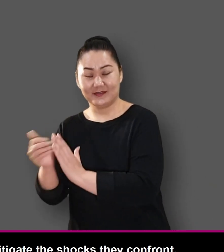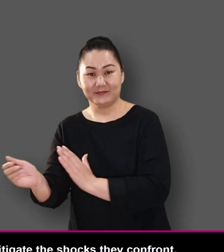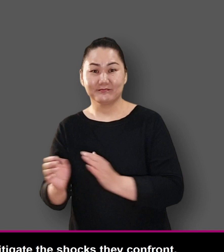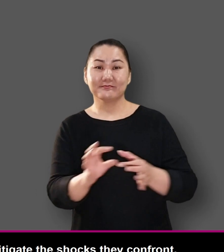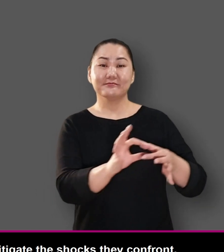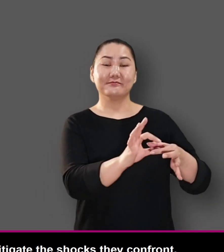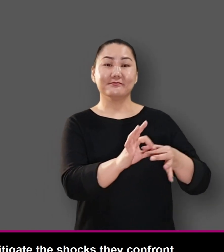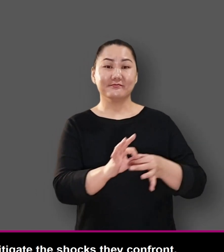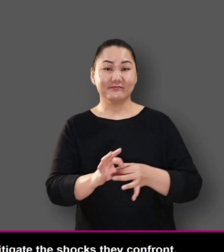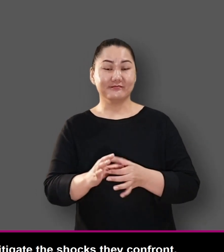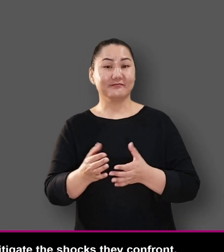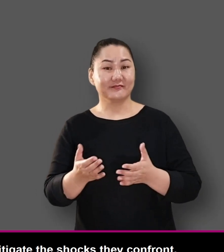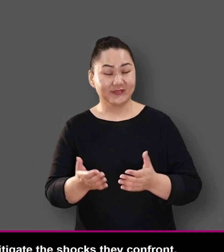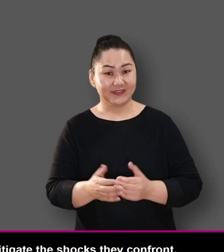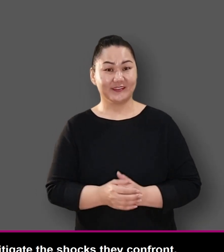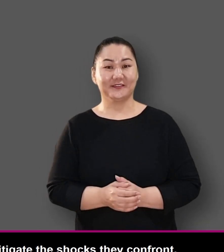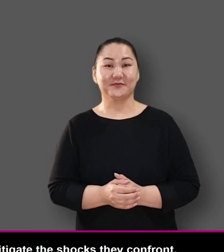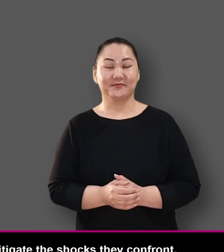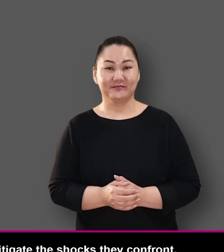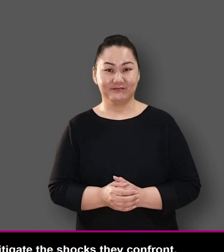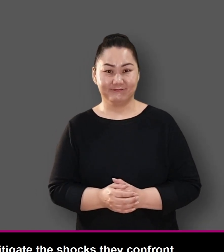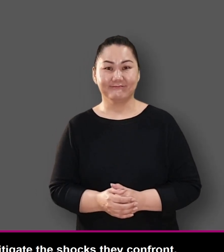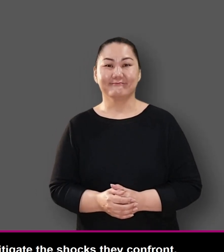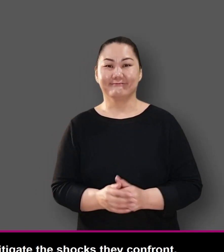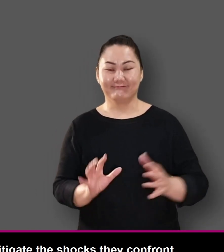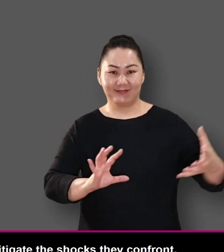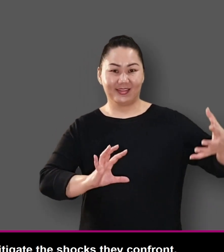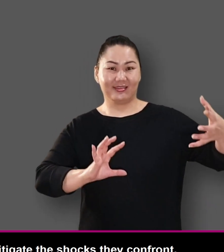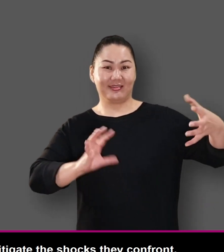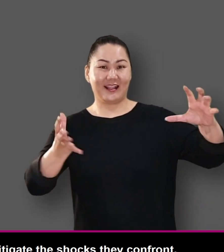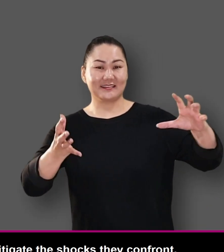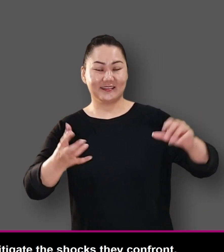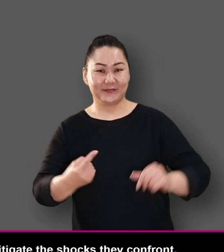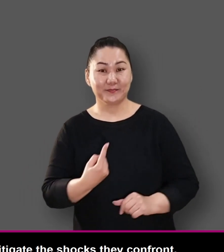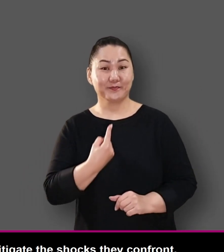to prepare, respond, and mitigate the shocks they confront.